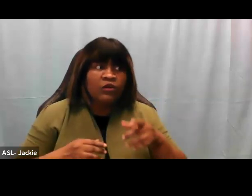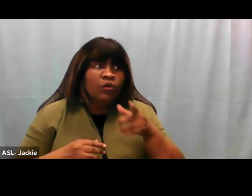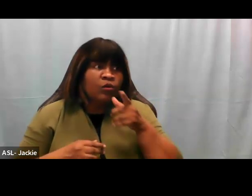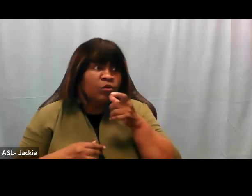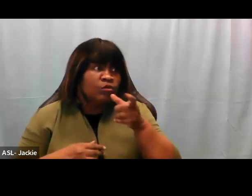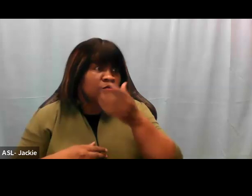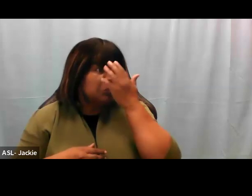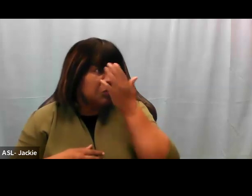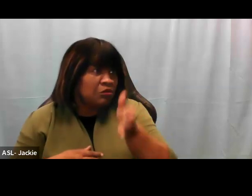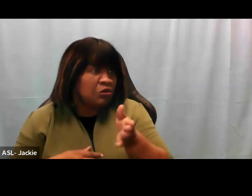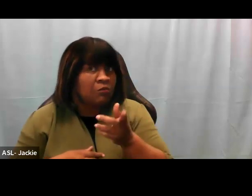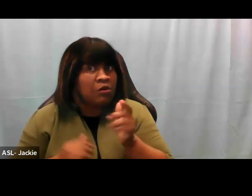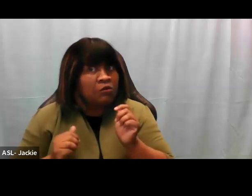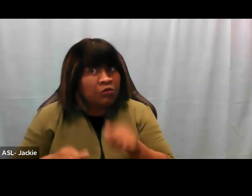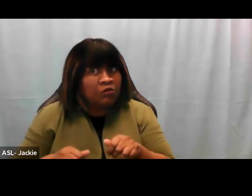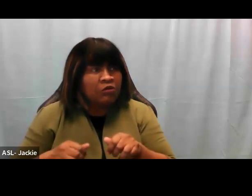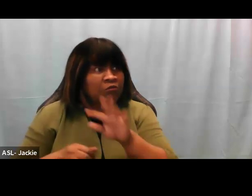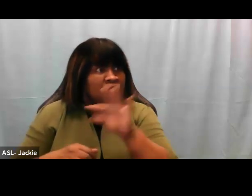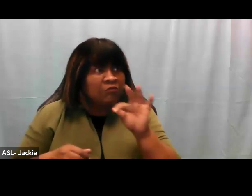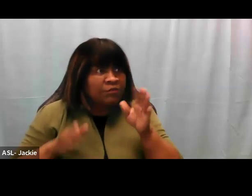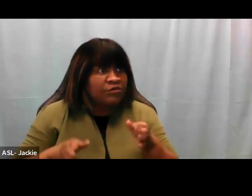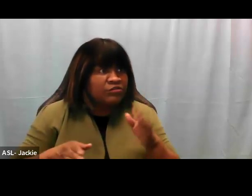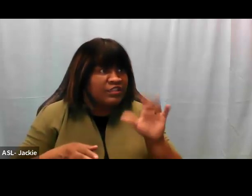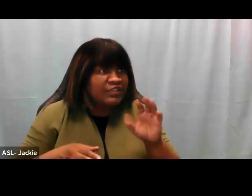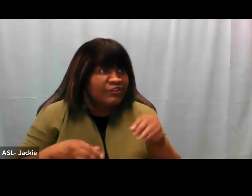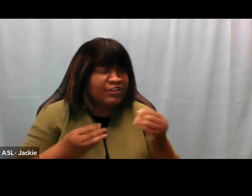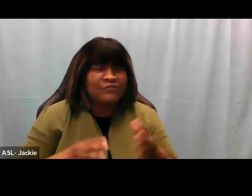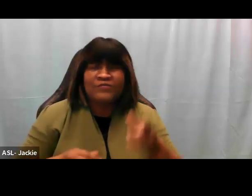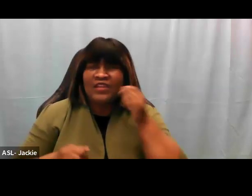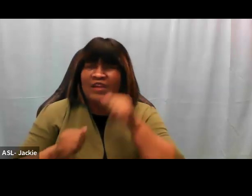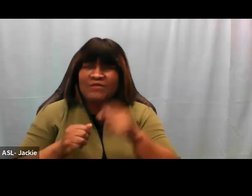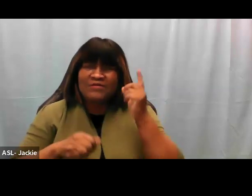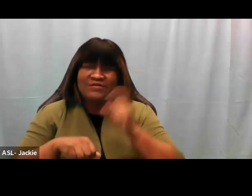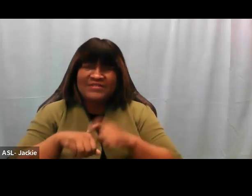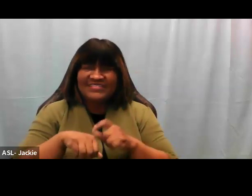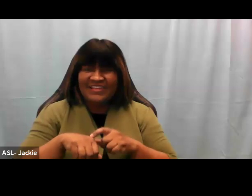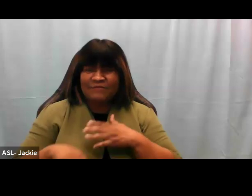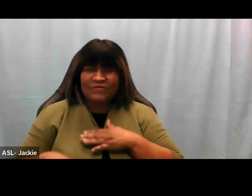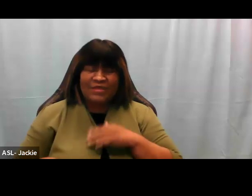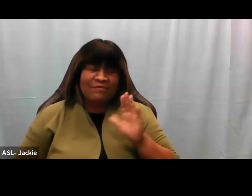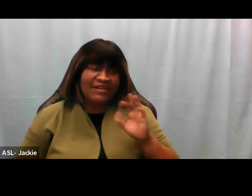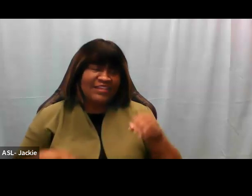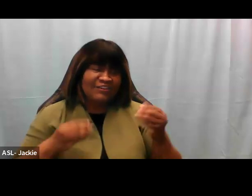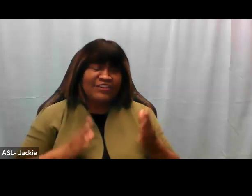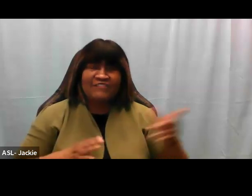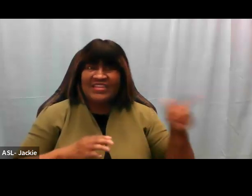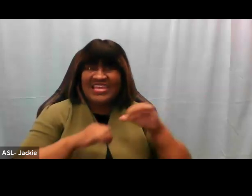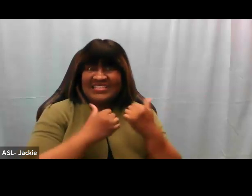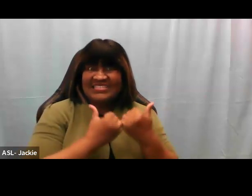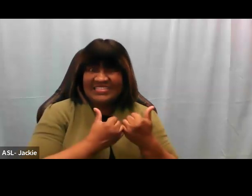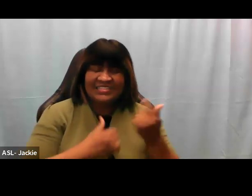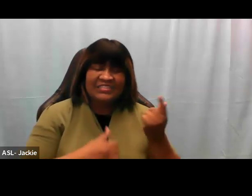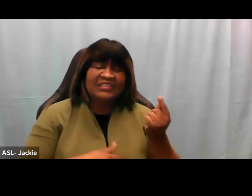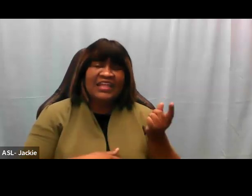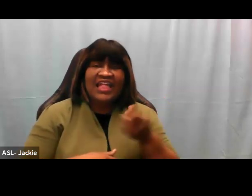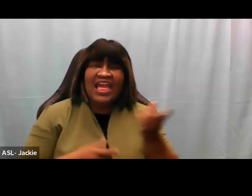know, but they could know? Like, for example, once I'm able, right now, my caregiving agency, they drive